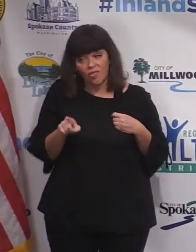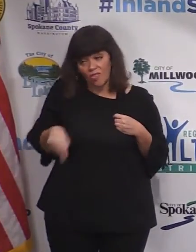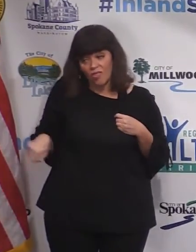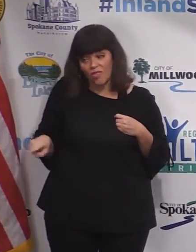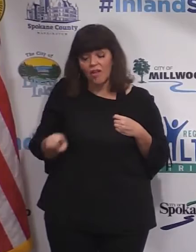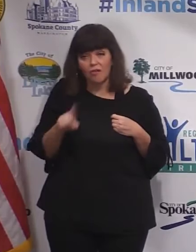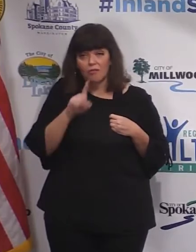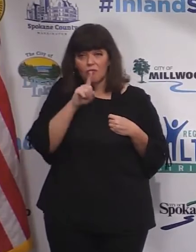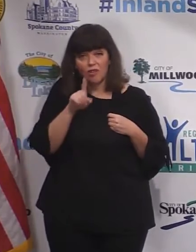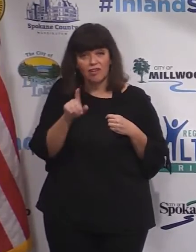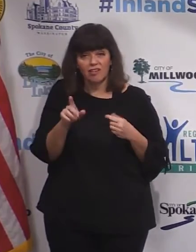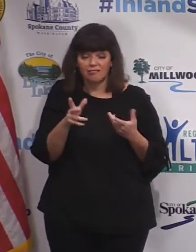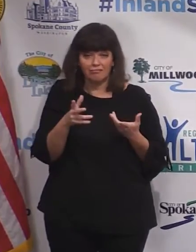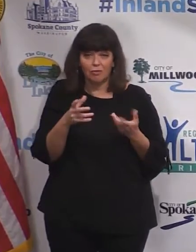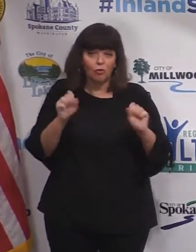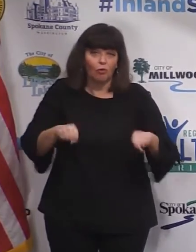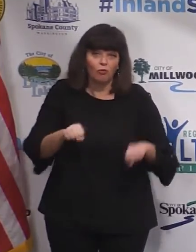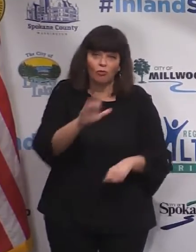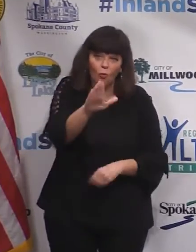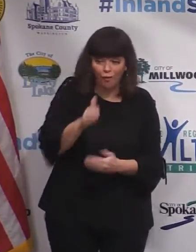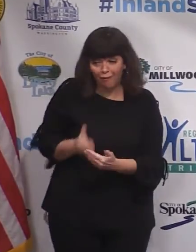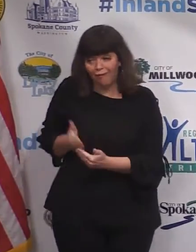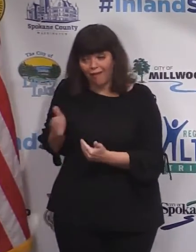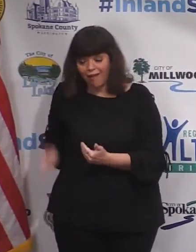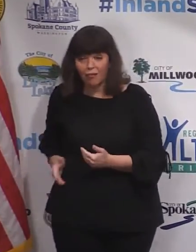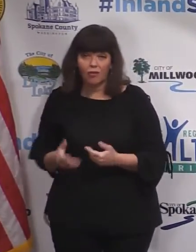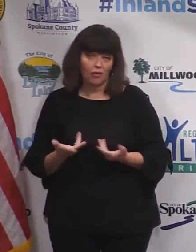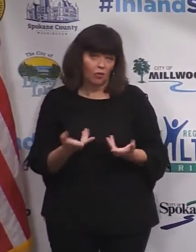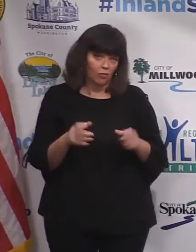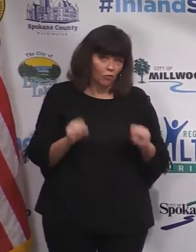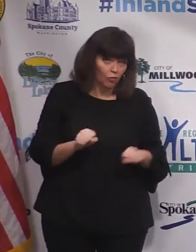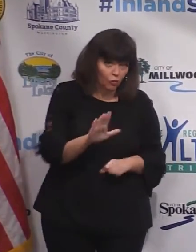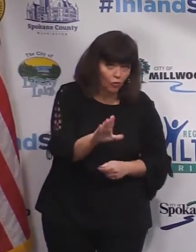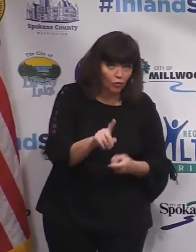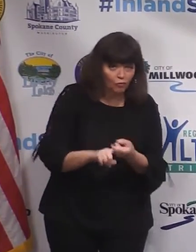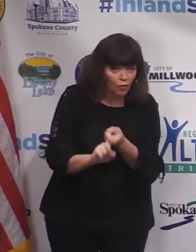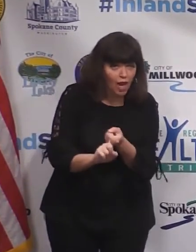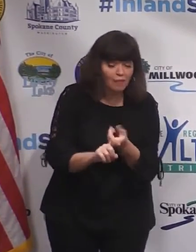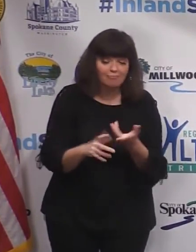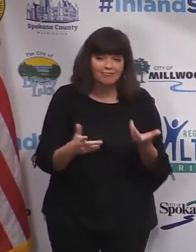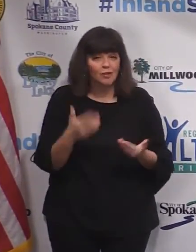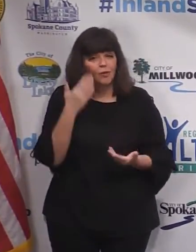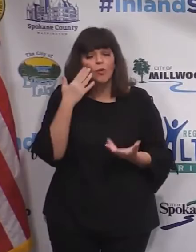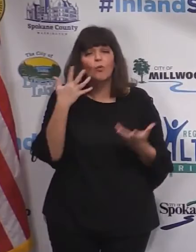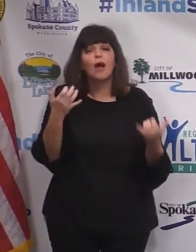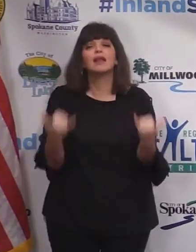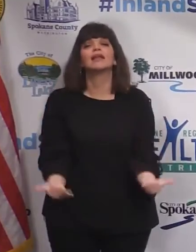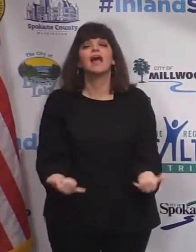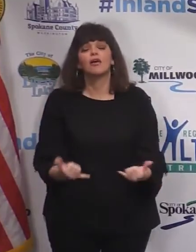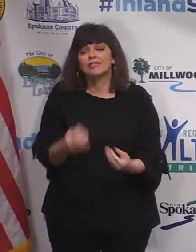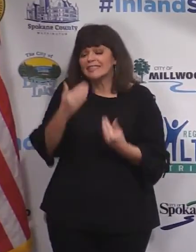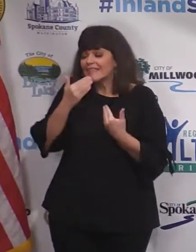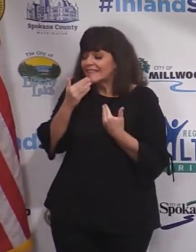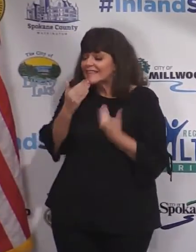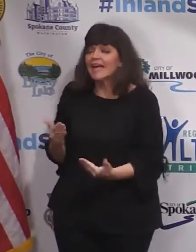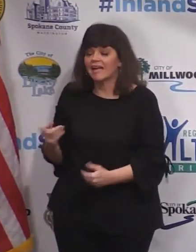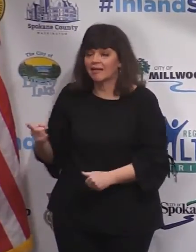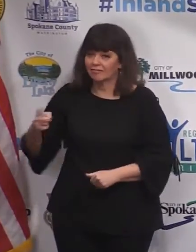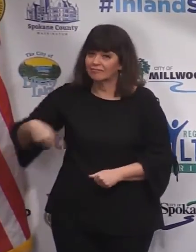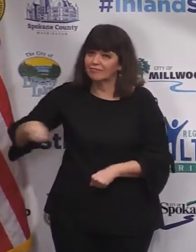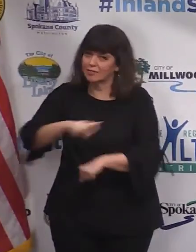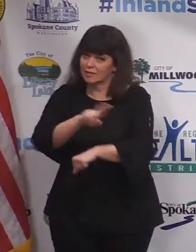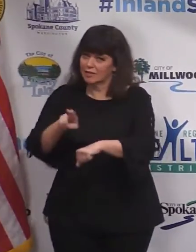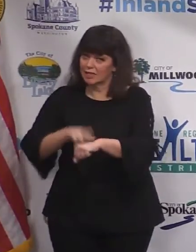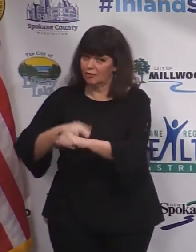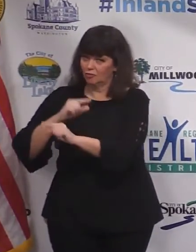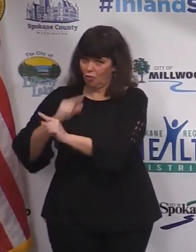members. They're stepping up in this time of great need, and we wanted to take this opportunity to give a huge thank you. And with that, I believe we'll